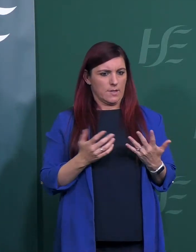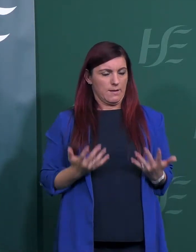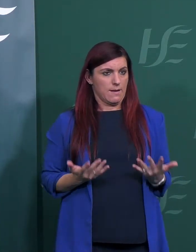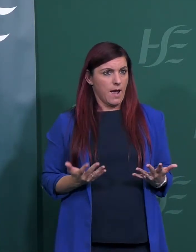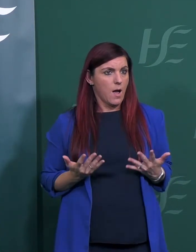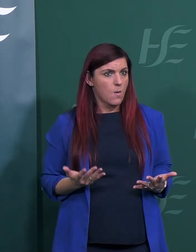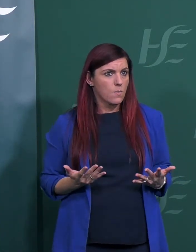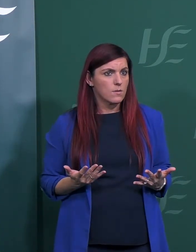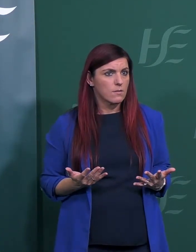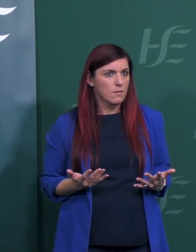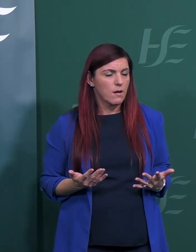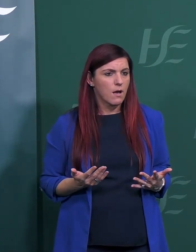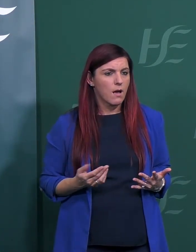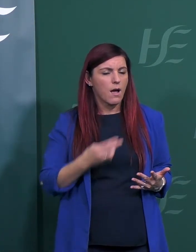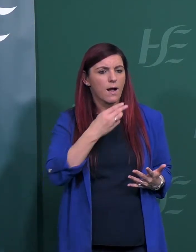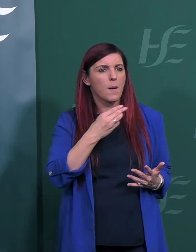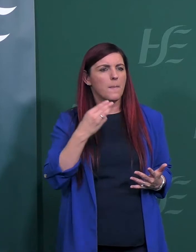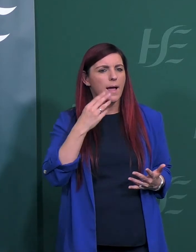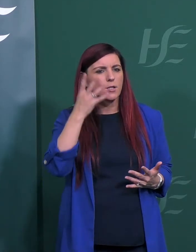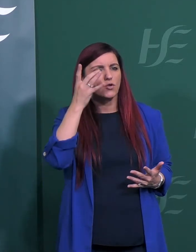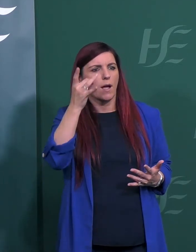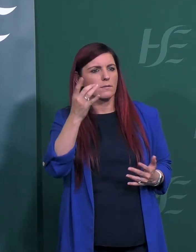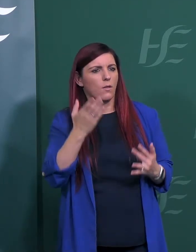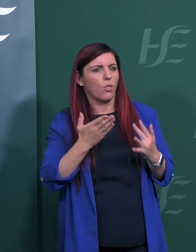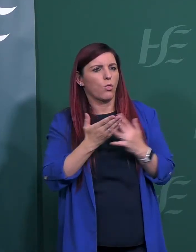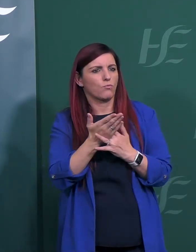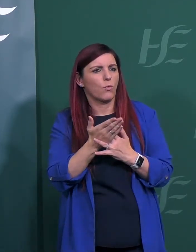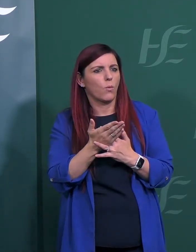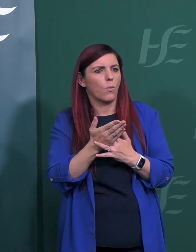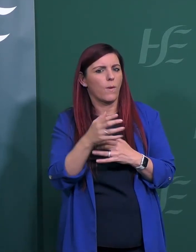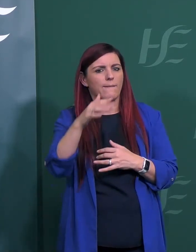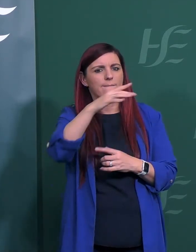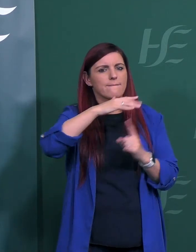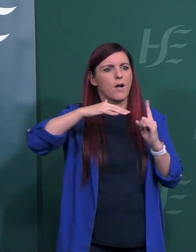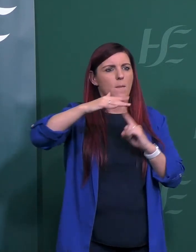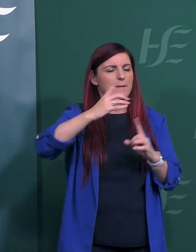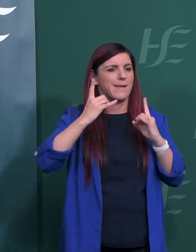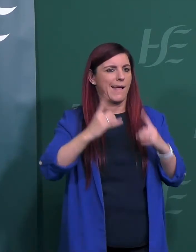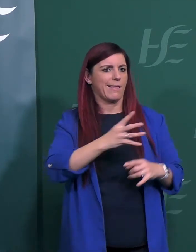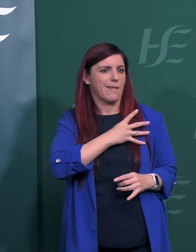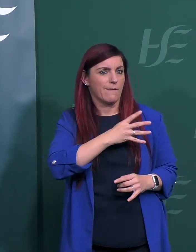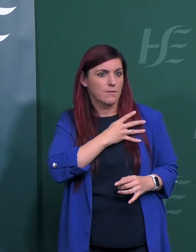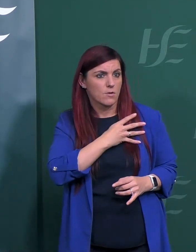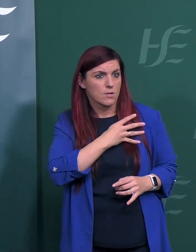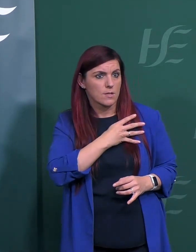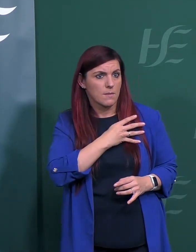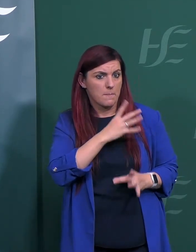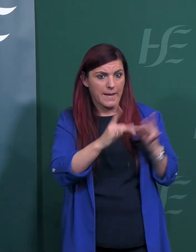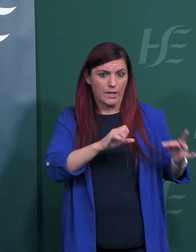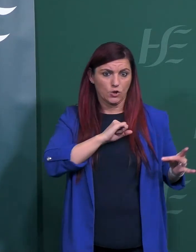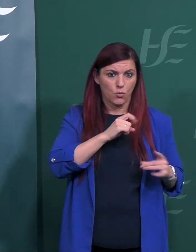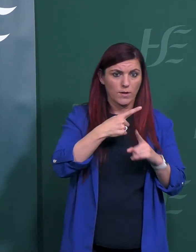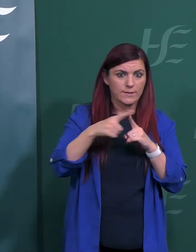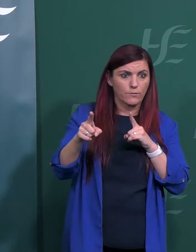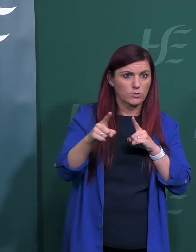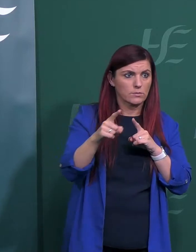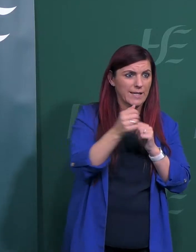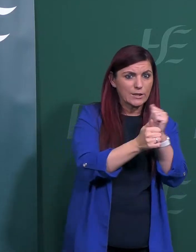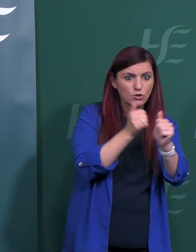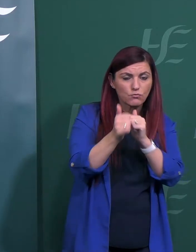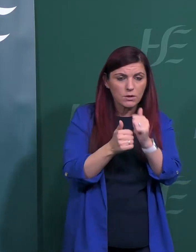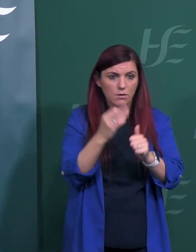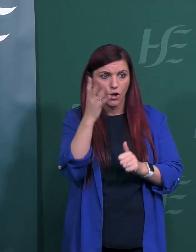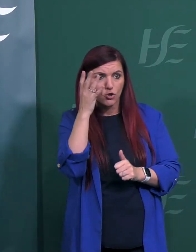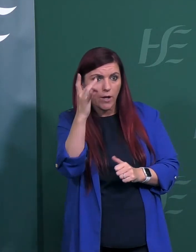our compliance checks through our environmental health officers checking for compliance at industry level in terms of